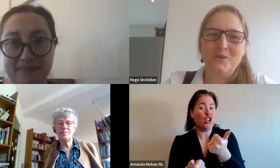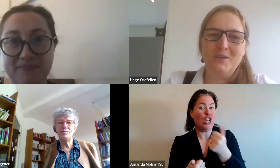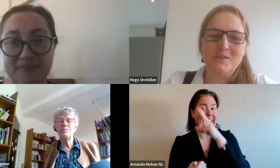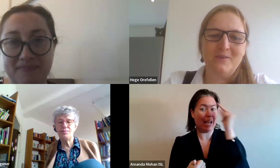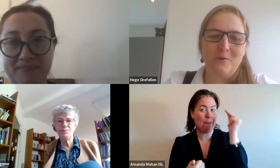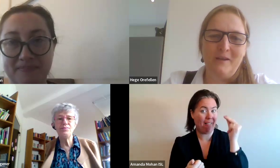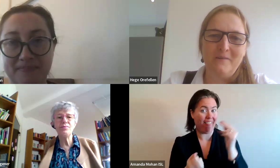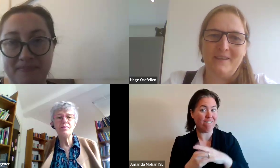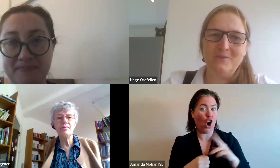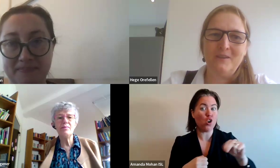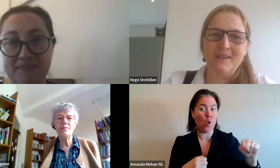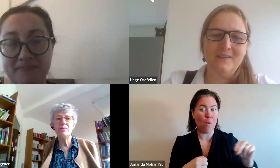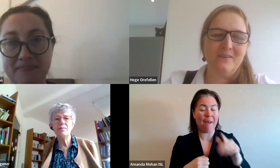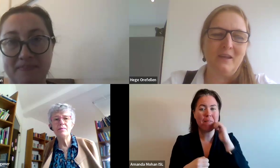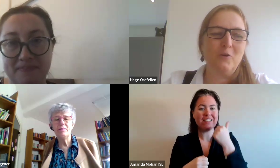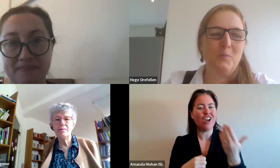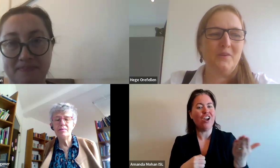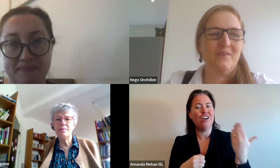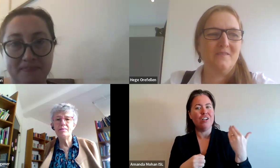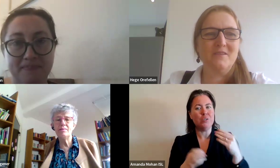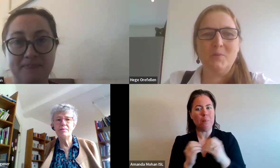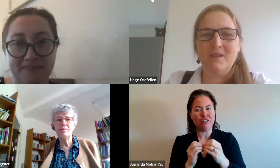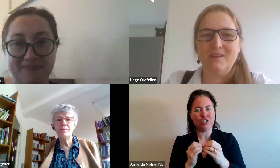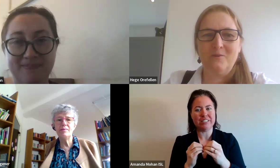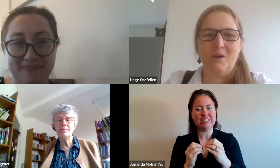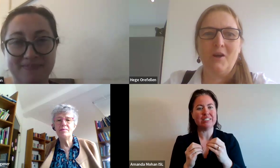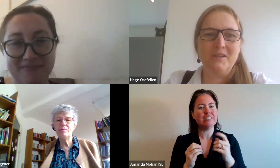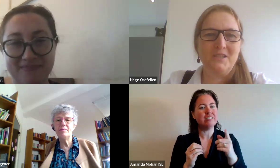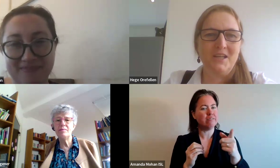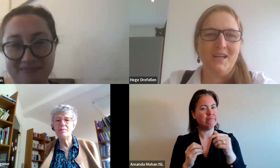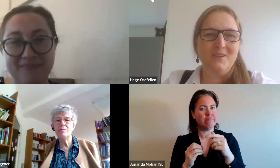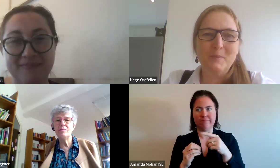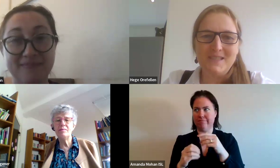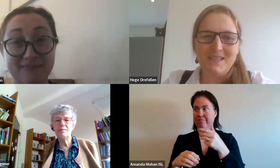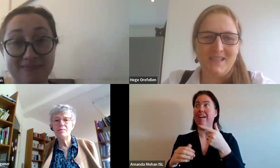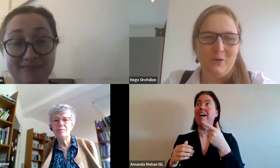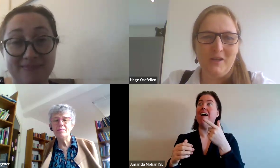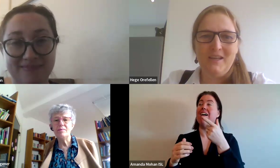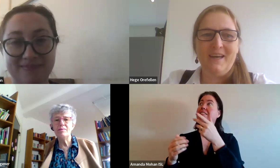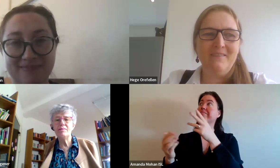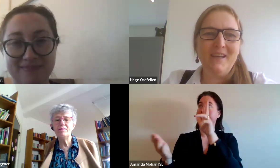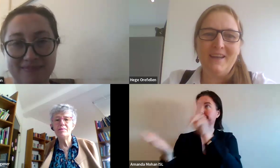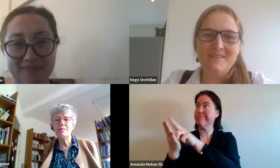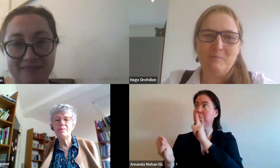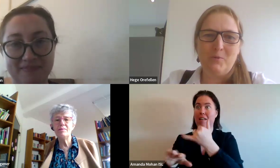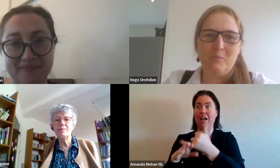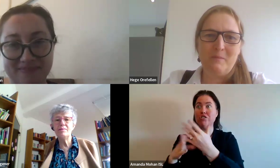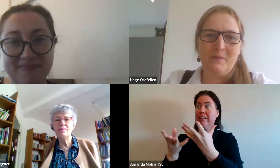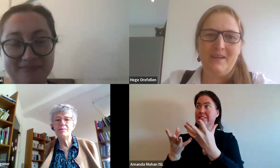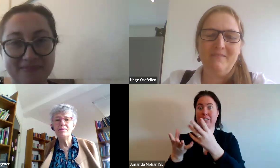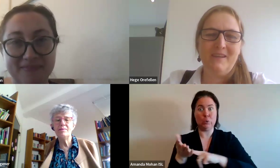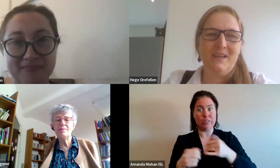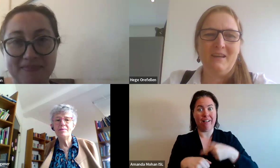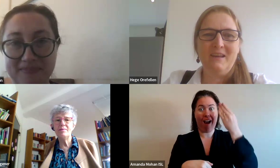because you said earlier that you hadn't incorporated the CRPD into Irish domestic law, and we had the same